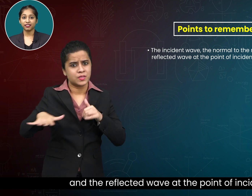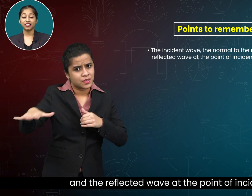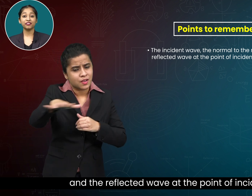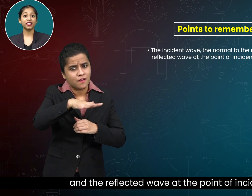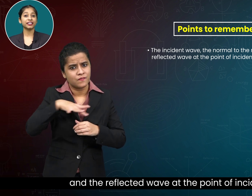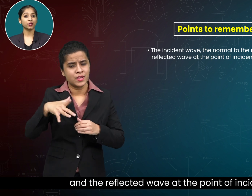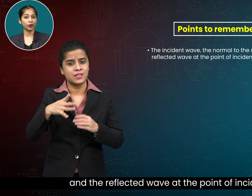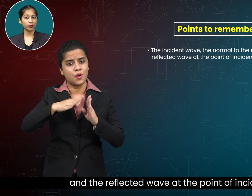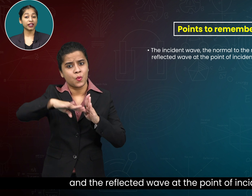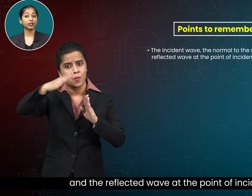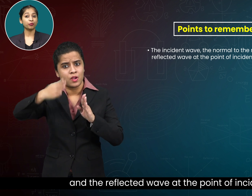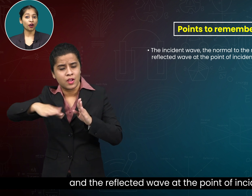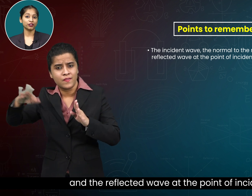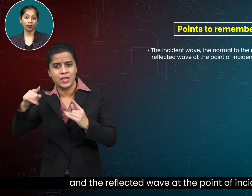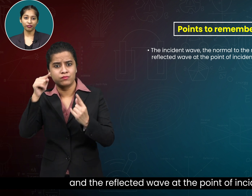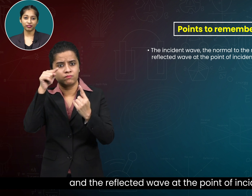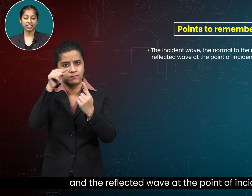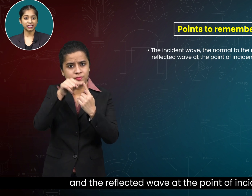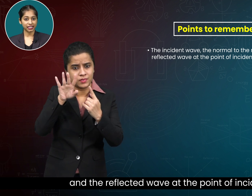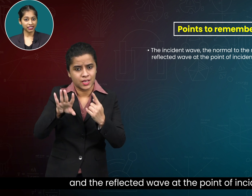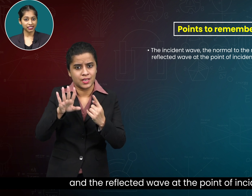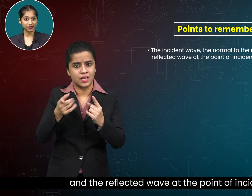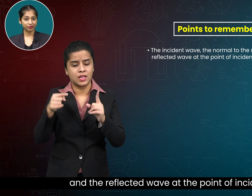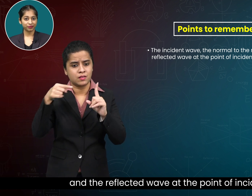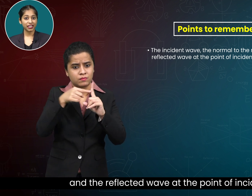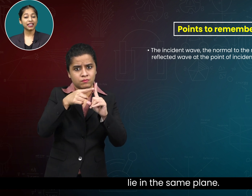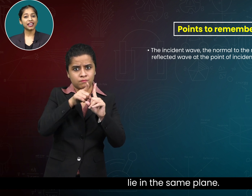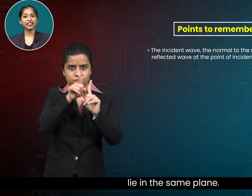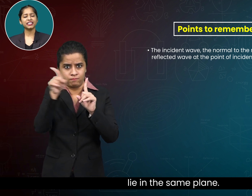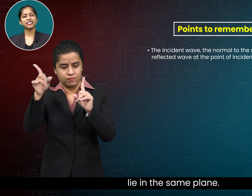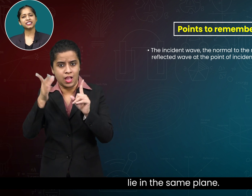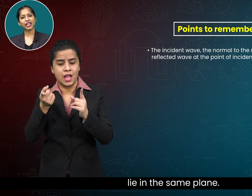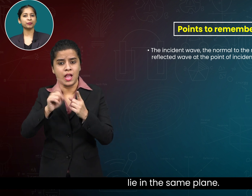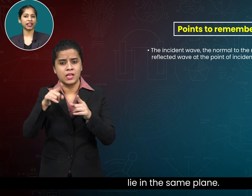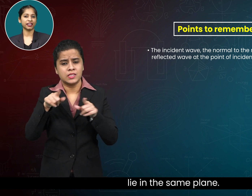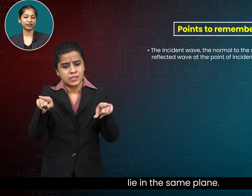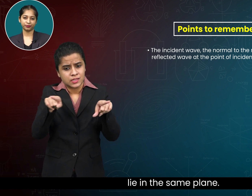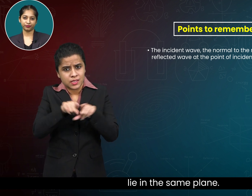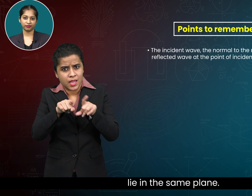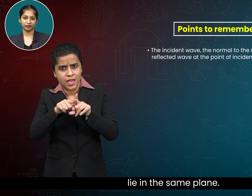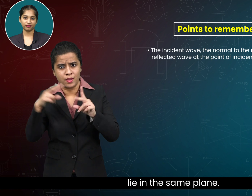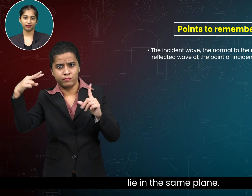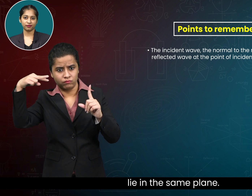and the reflected wave at the point of incidence lie in the same plane.